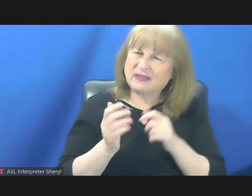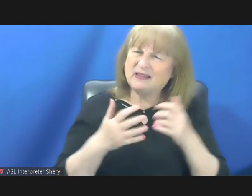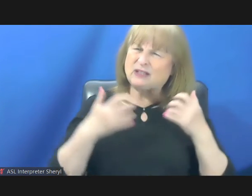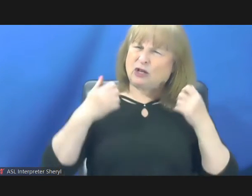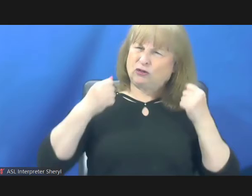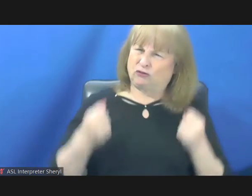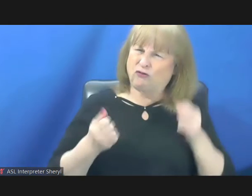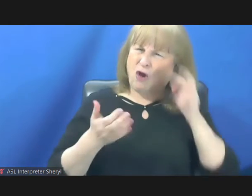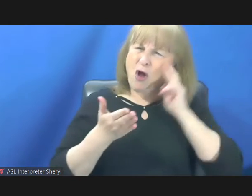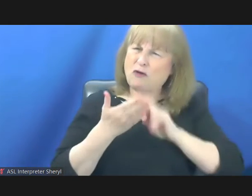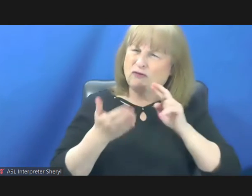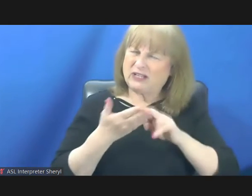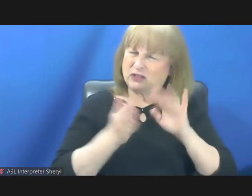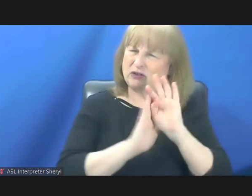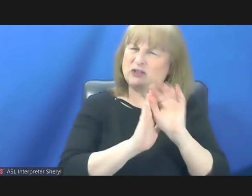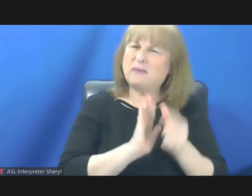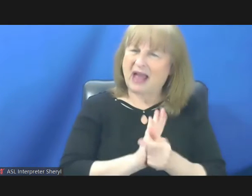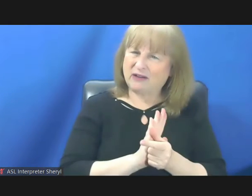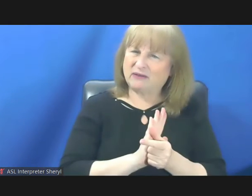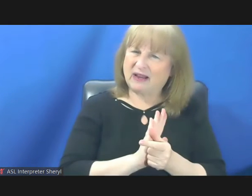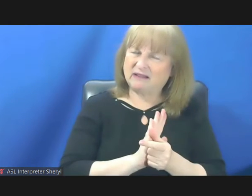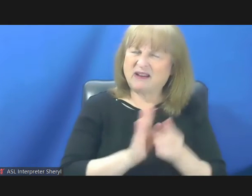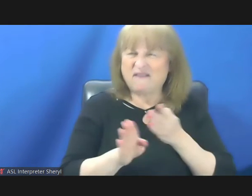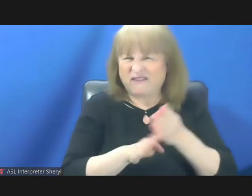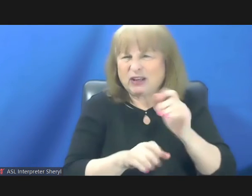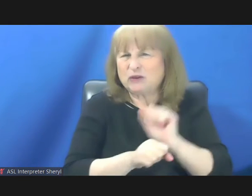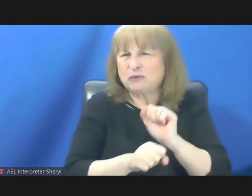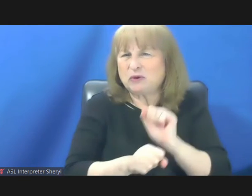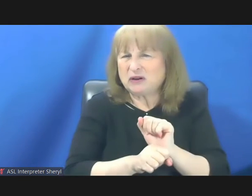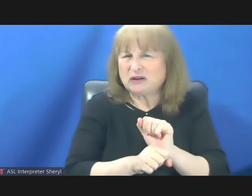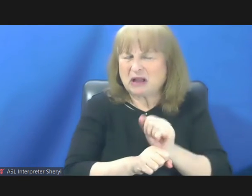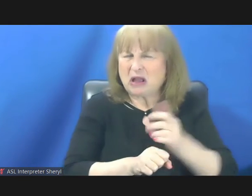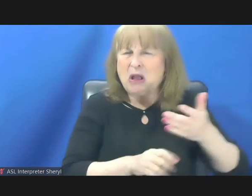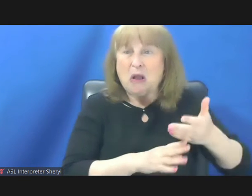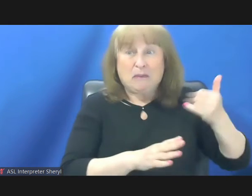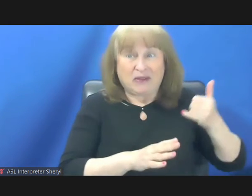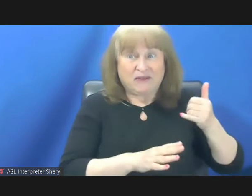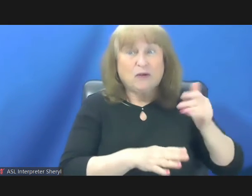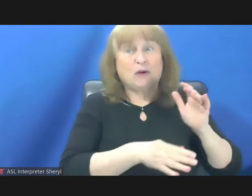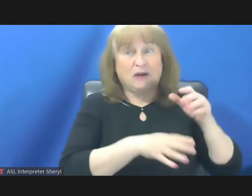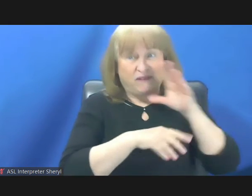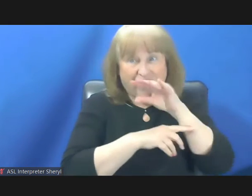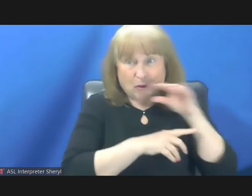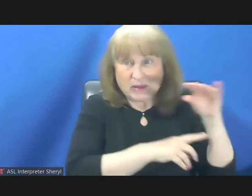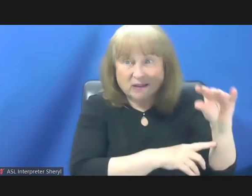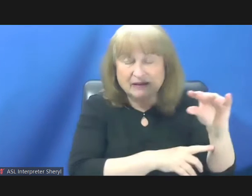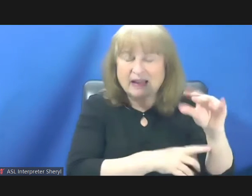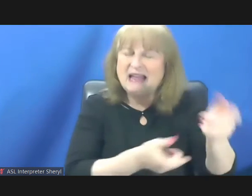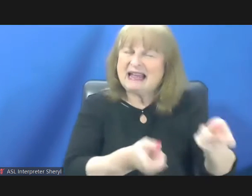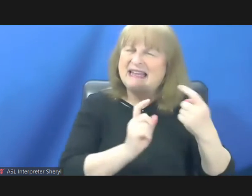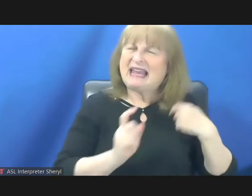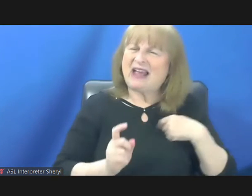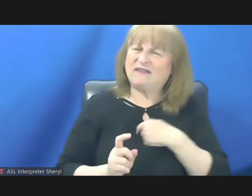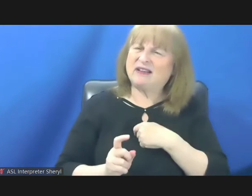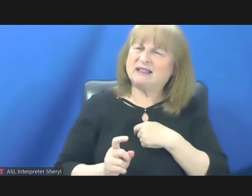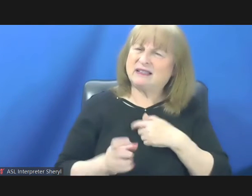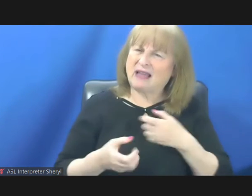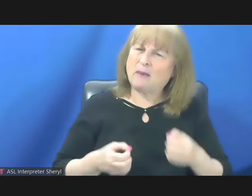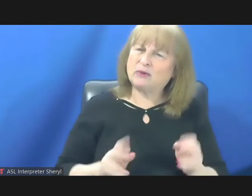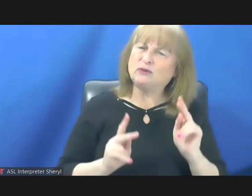research background, field work prior to filming, afforded us to be able